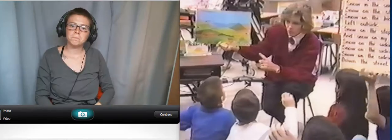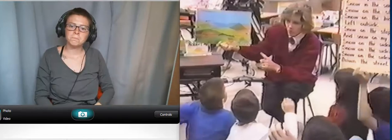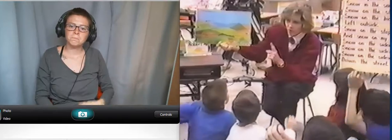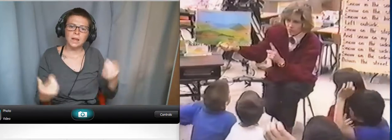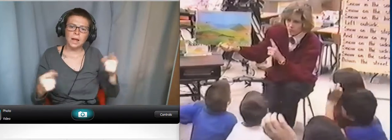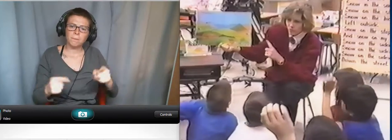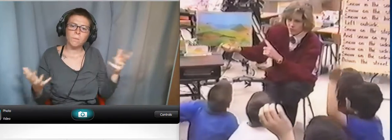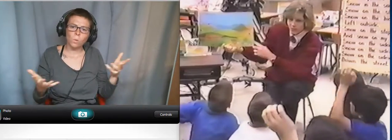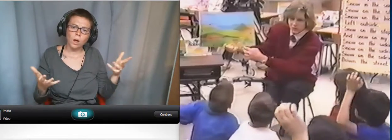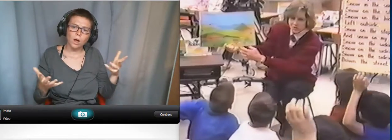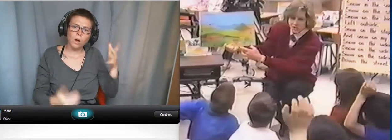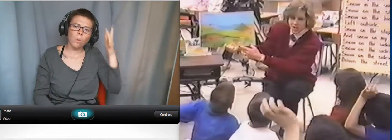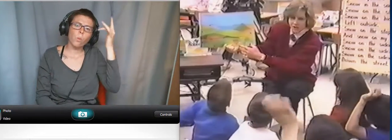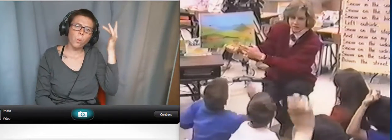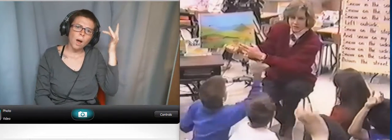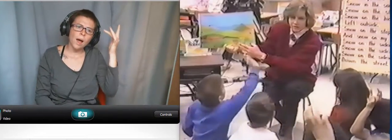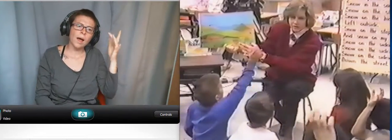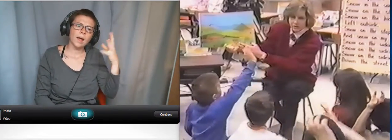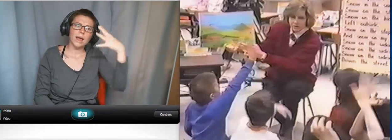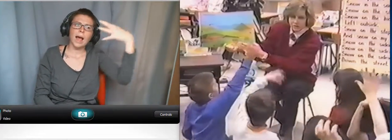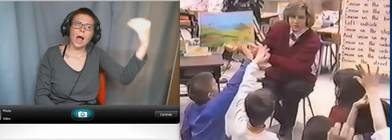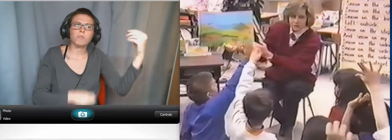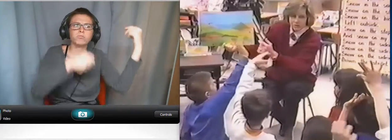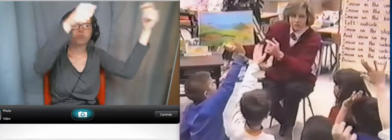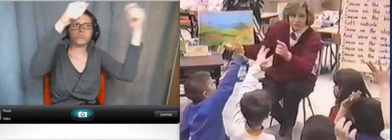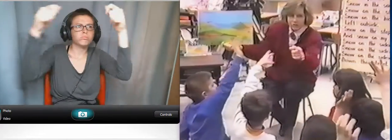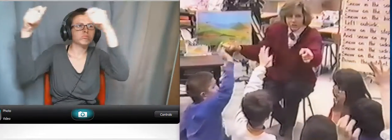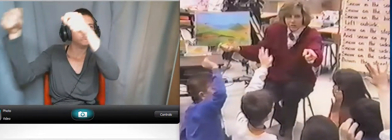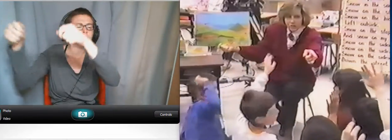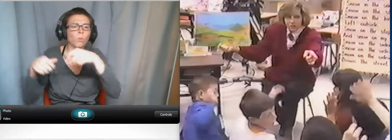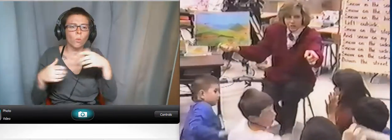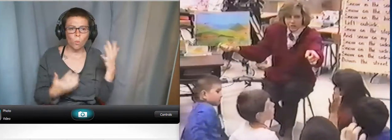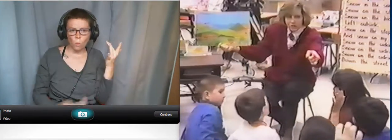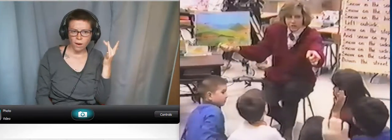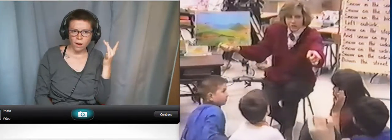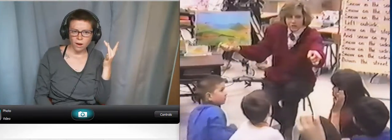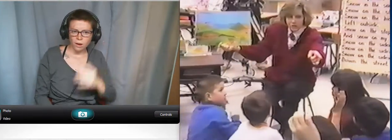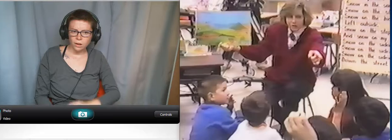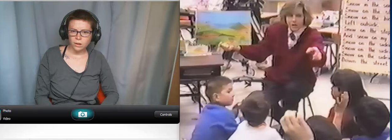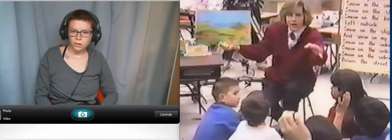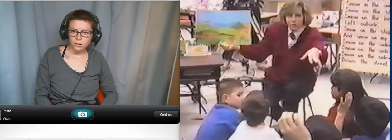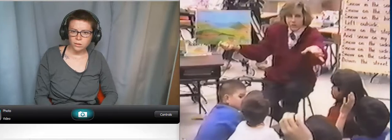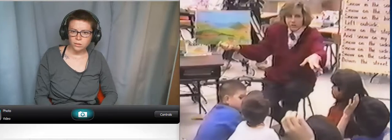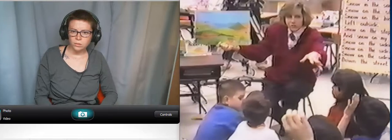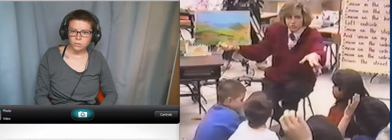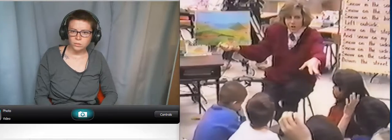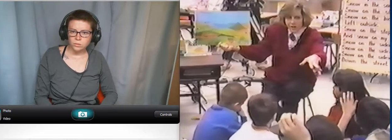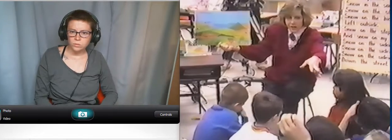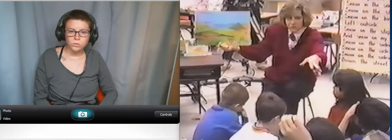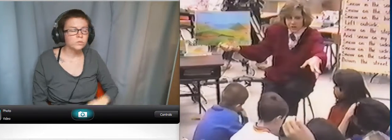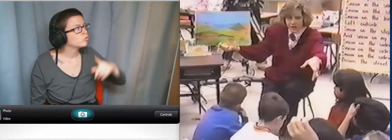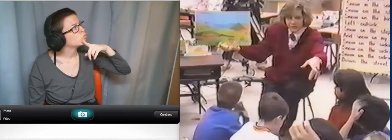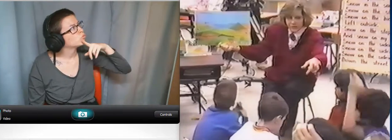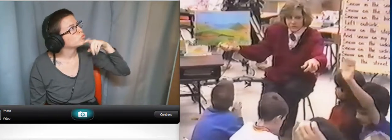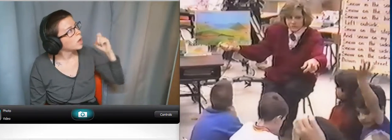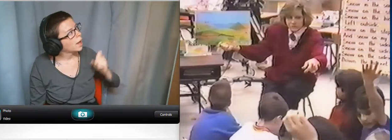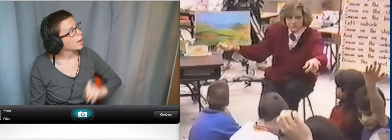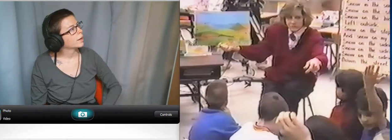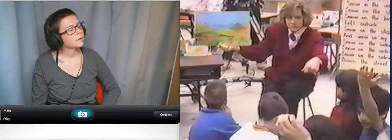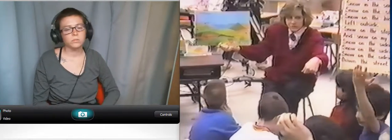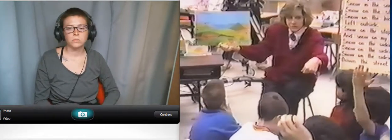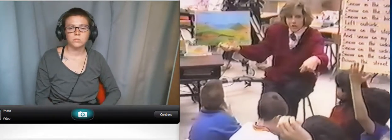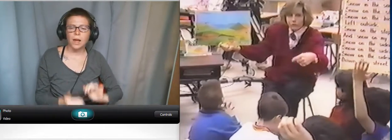happen? Why do we put them outside? The dry. How are they going to dry outside,